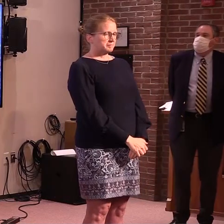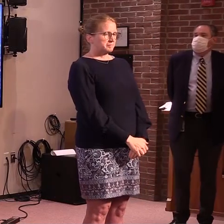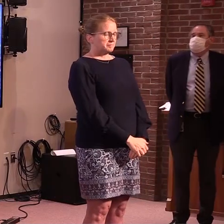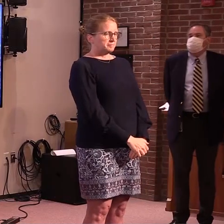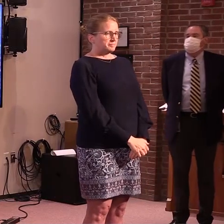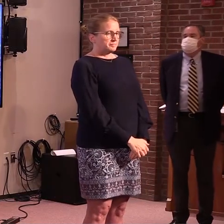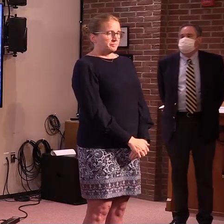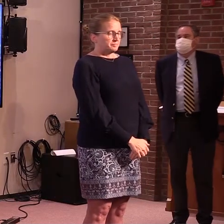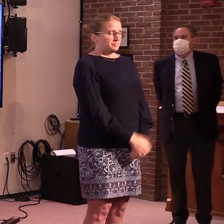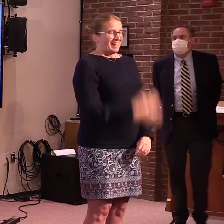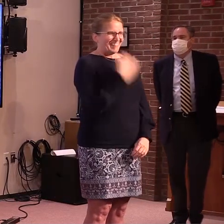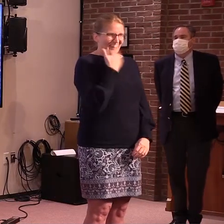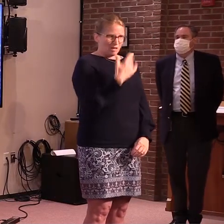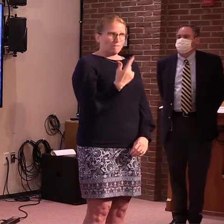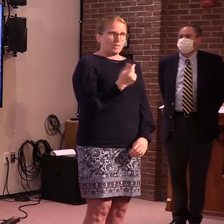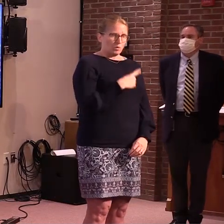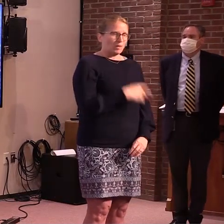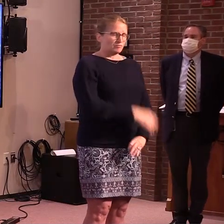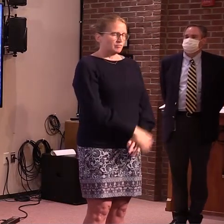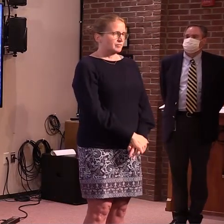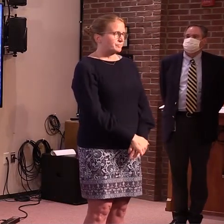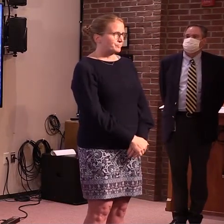Thank you very much for the question, because